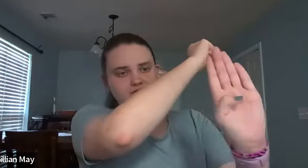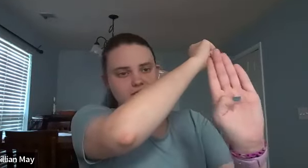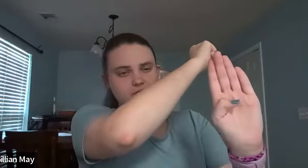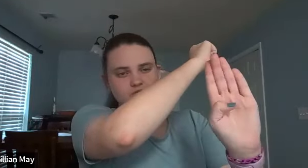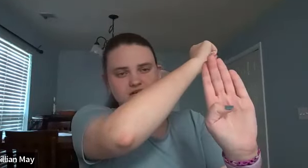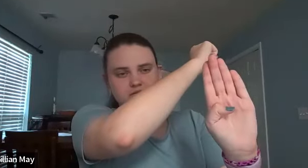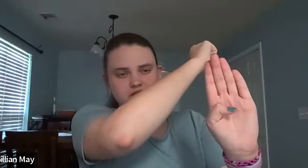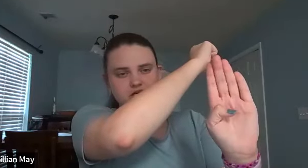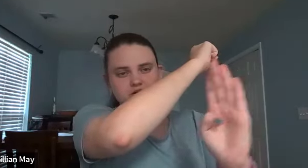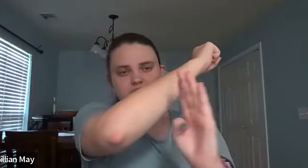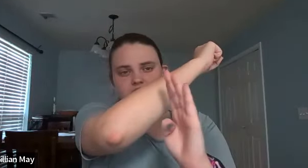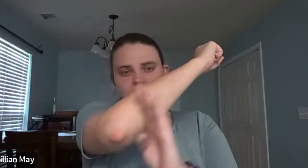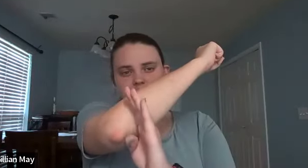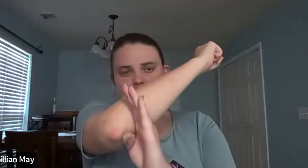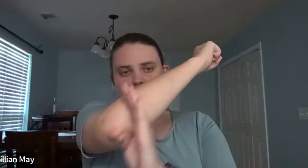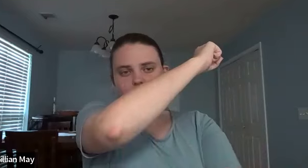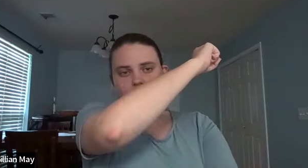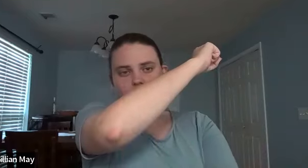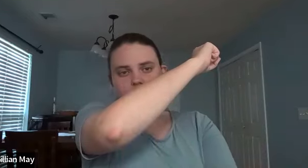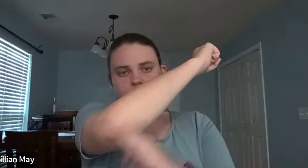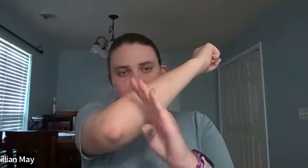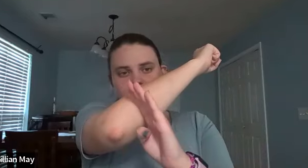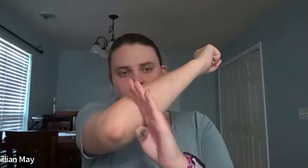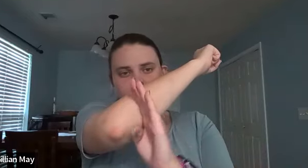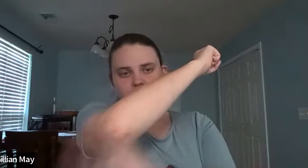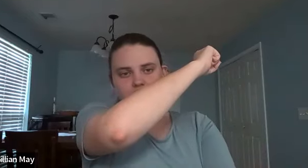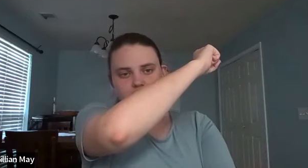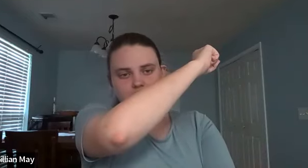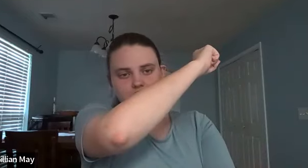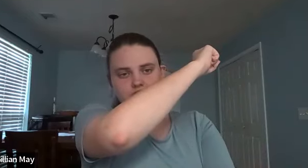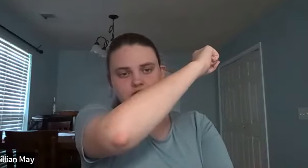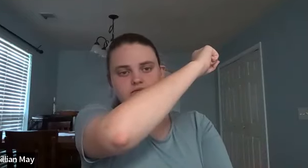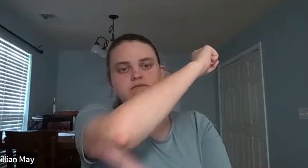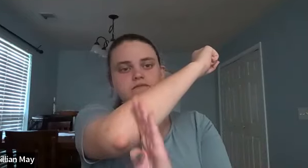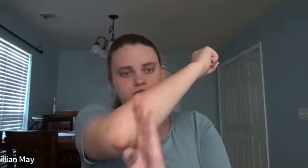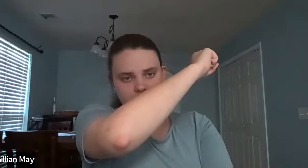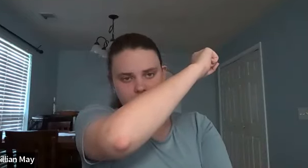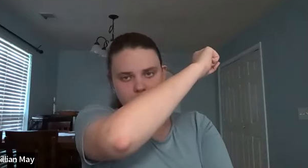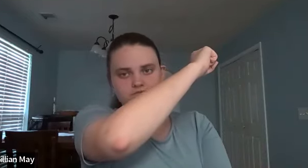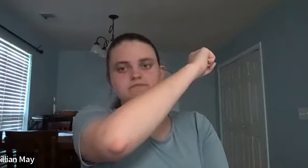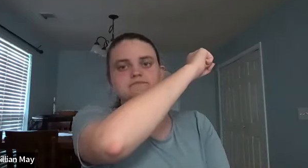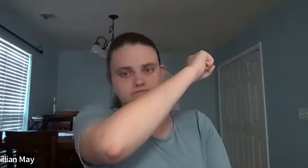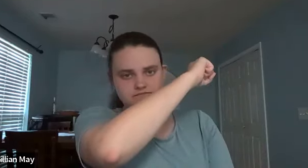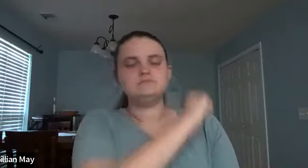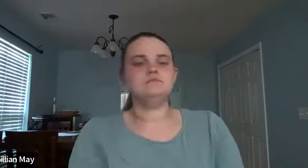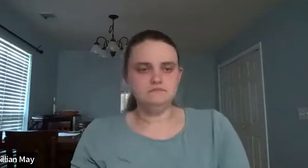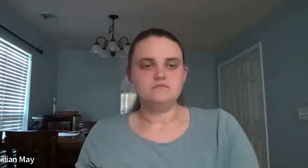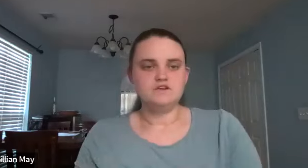in almost like a B shape, and you're going to go fall, fall, fall. So